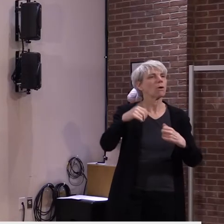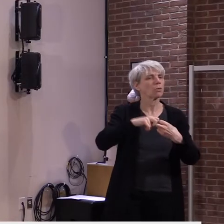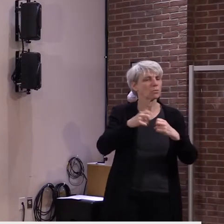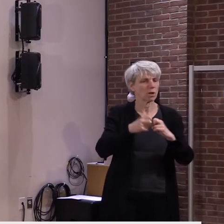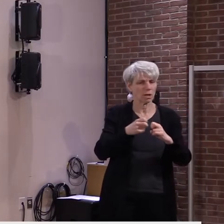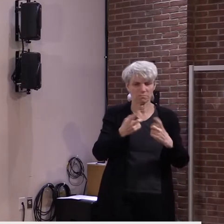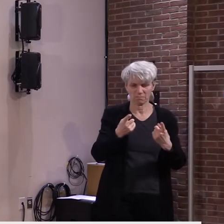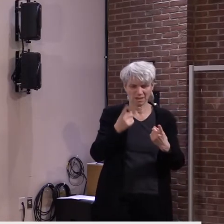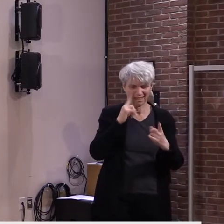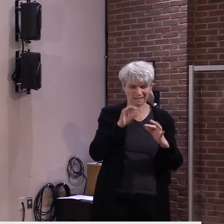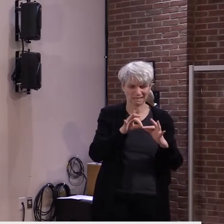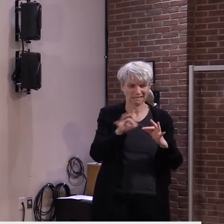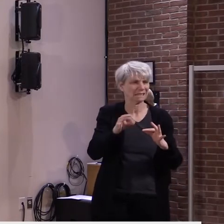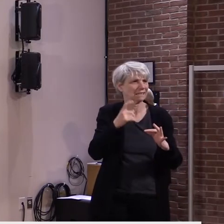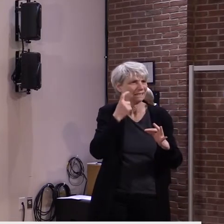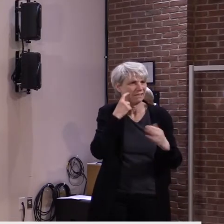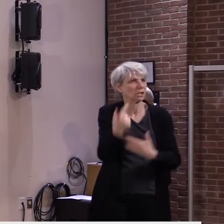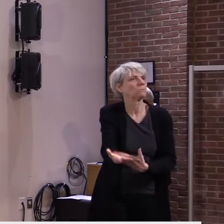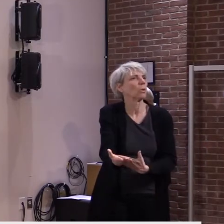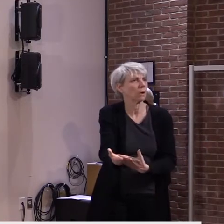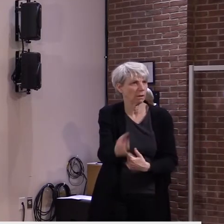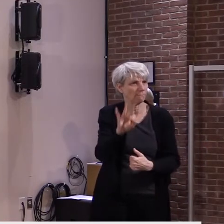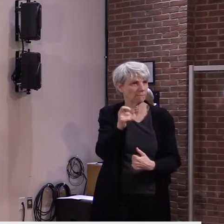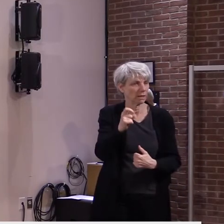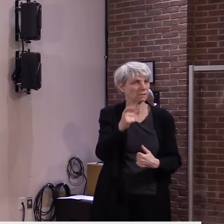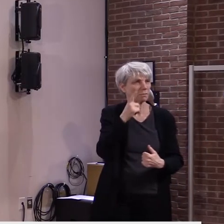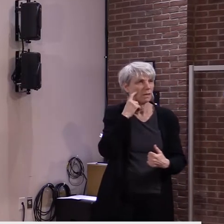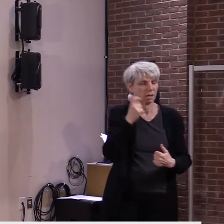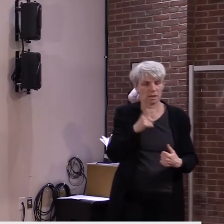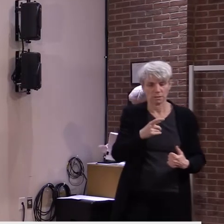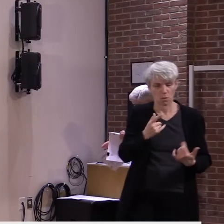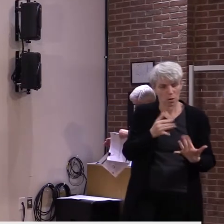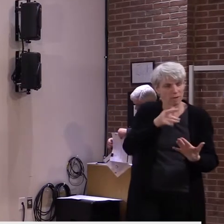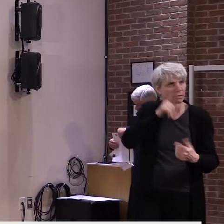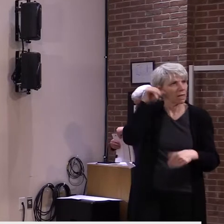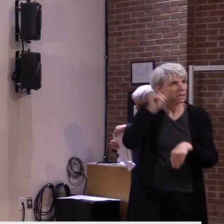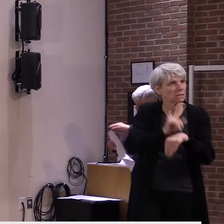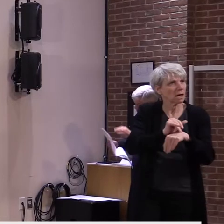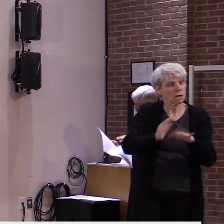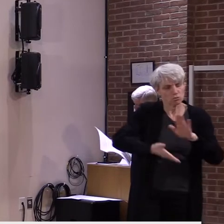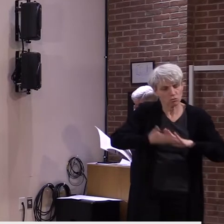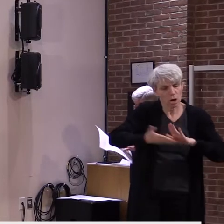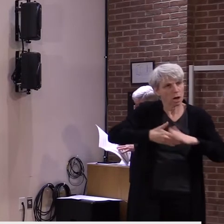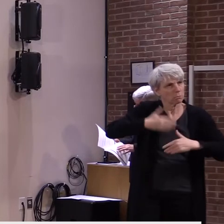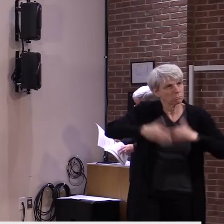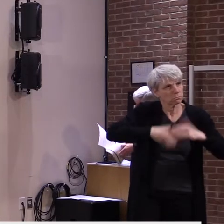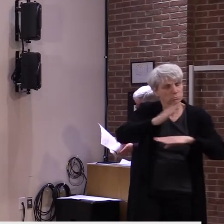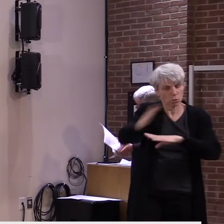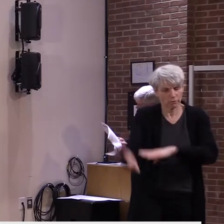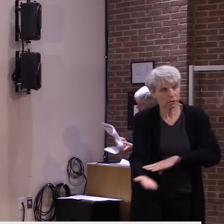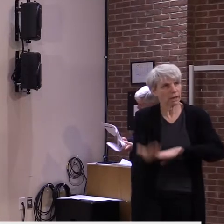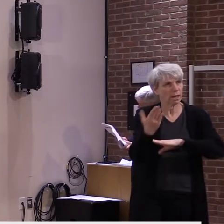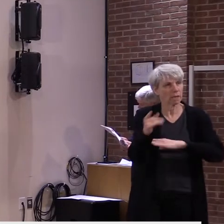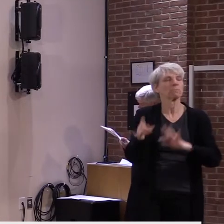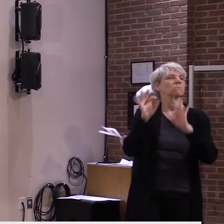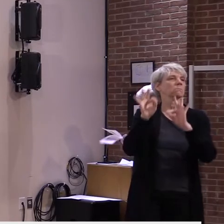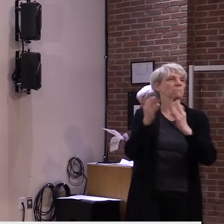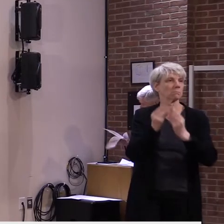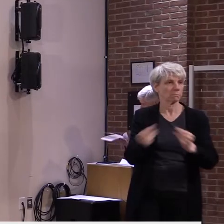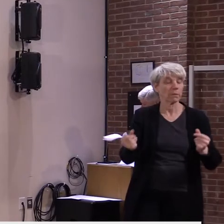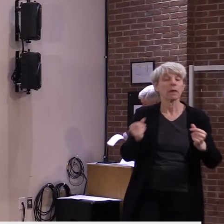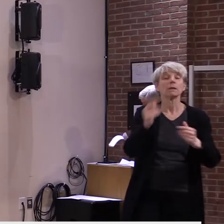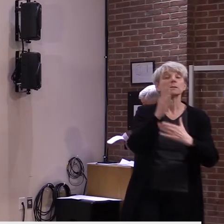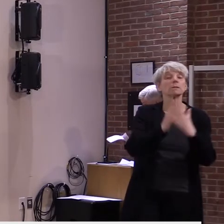corrected as late as today because they had to process overnight. We found that there were some people who had come into the